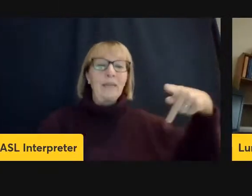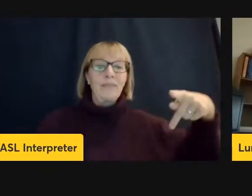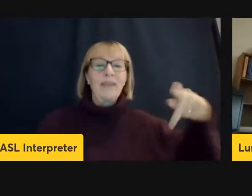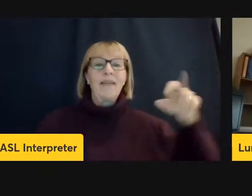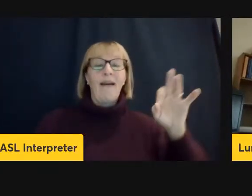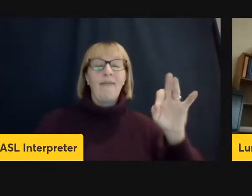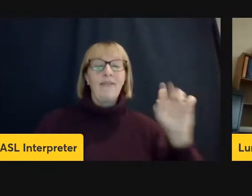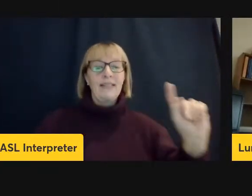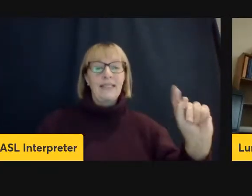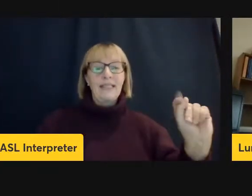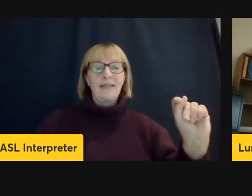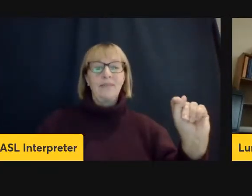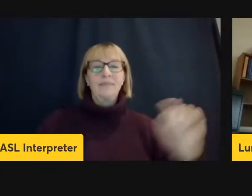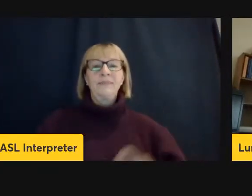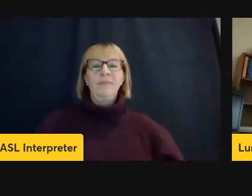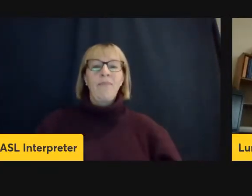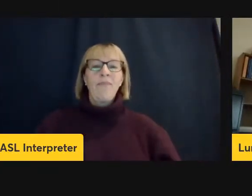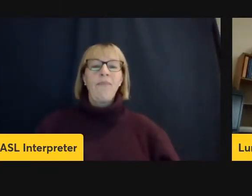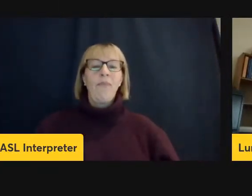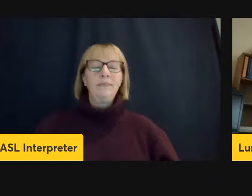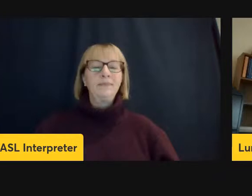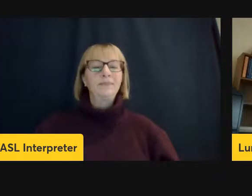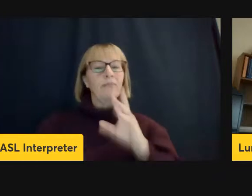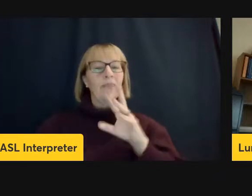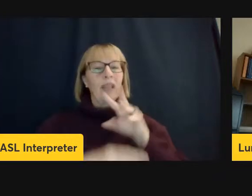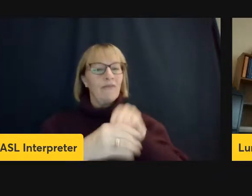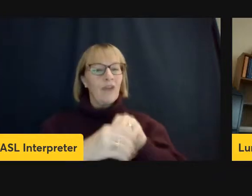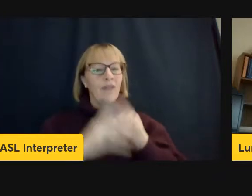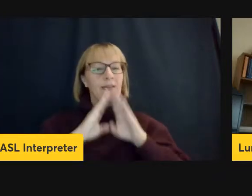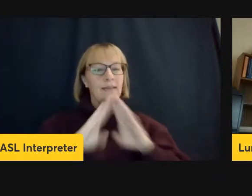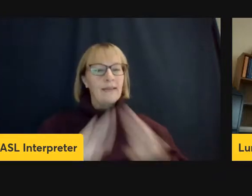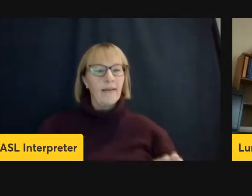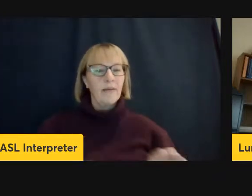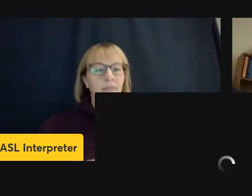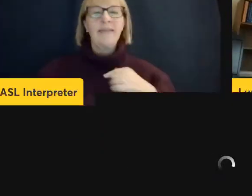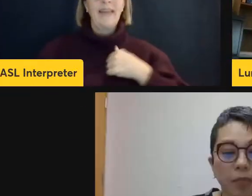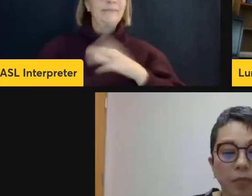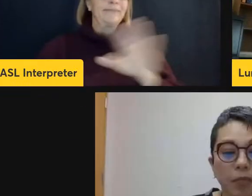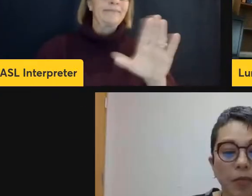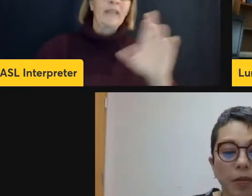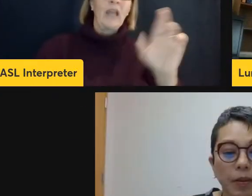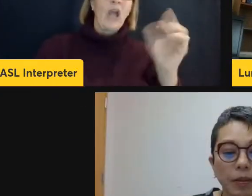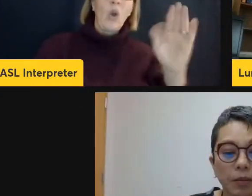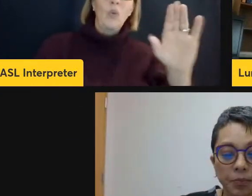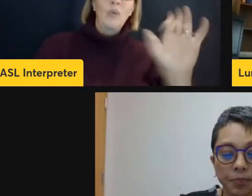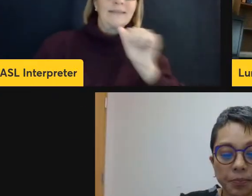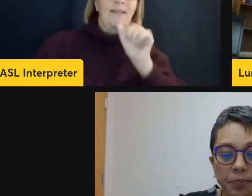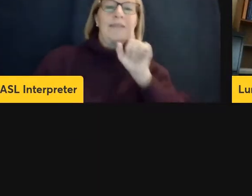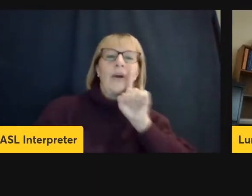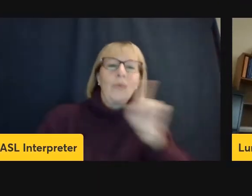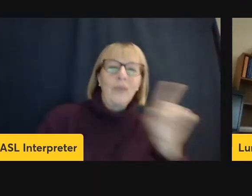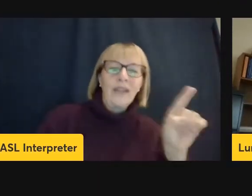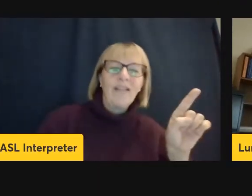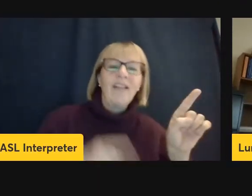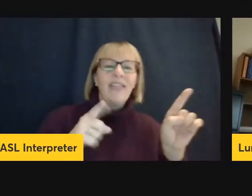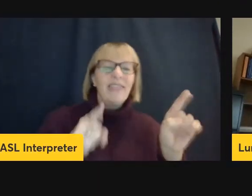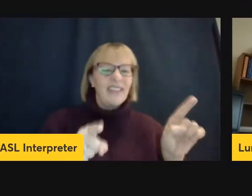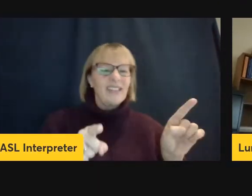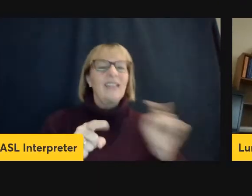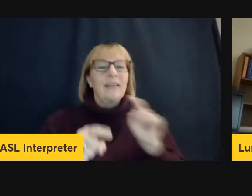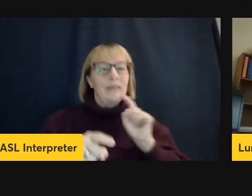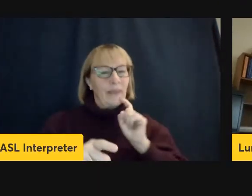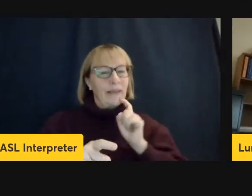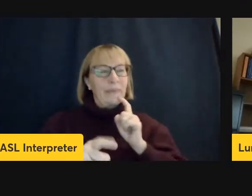this silence is, of course, the denial of racism in medicine. And this has long been a